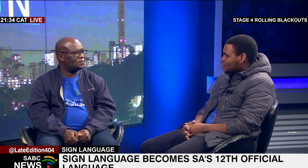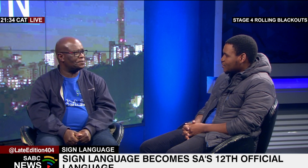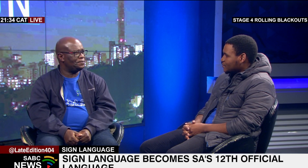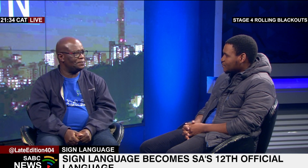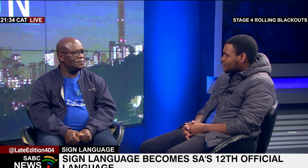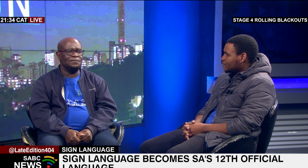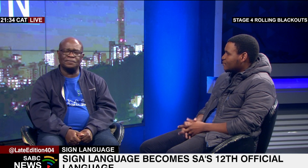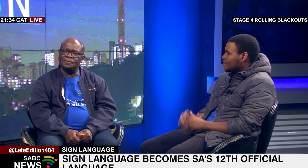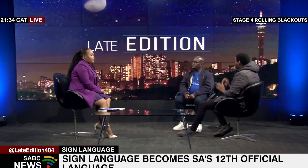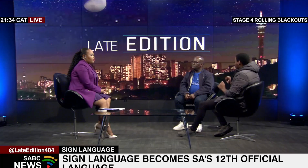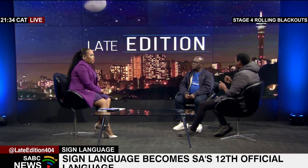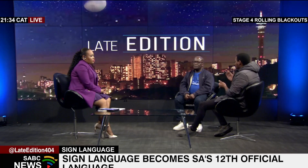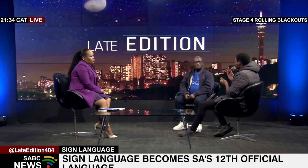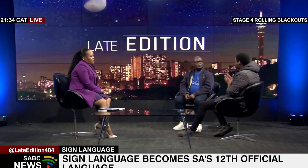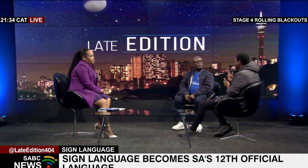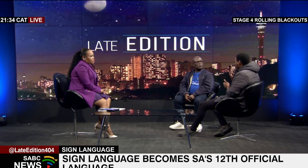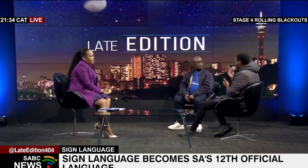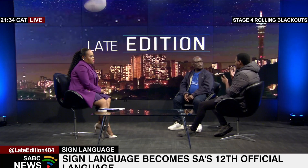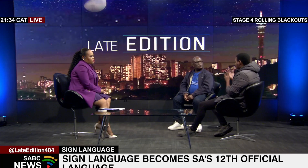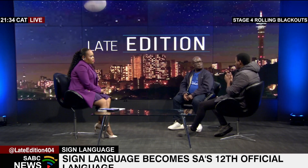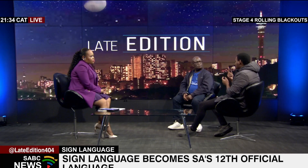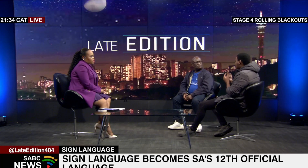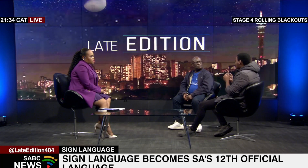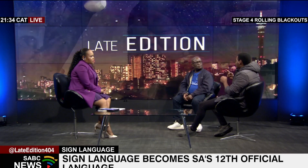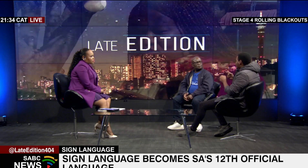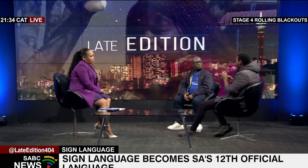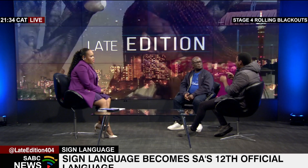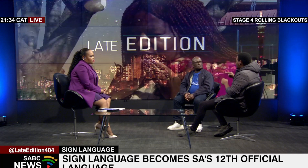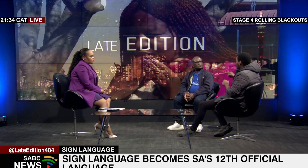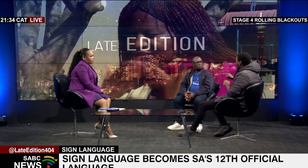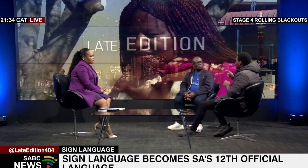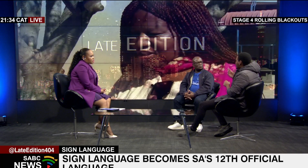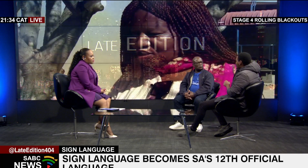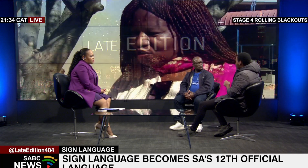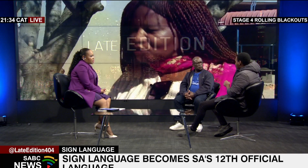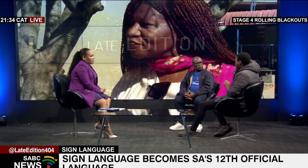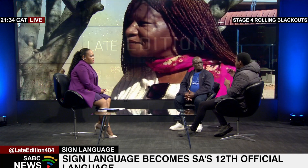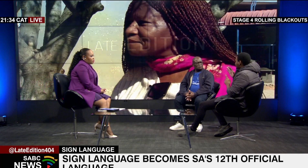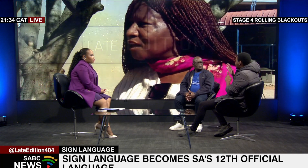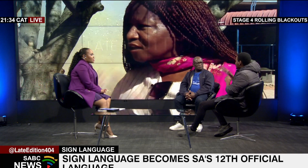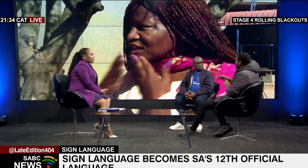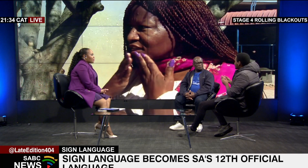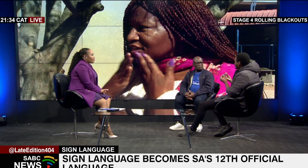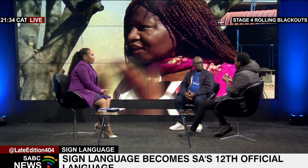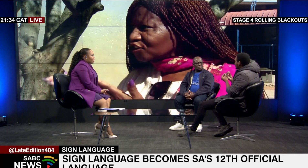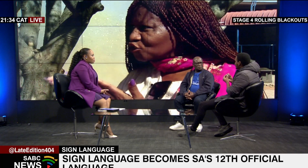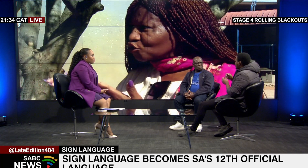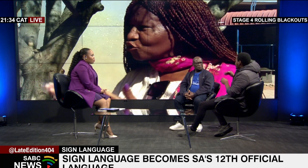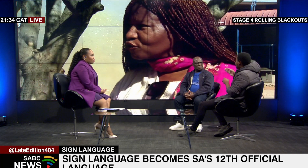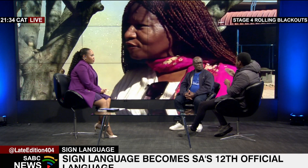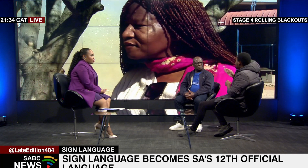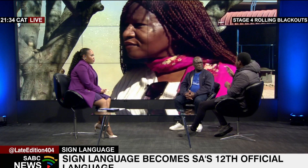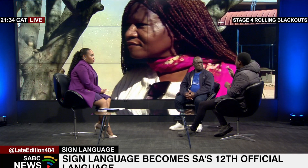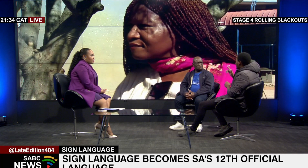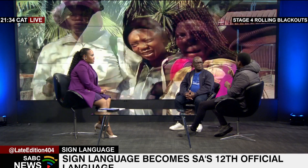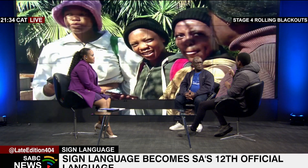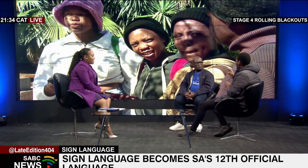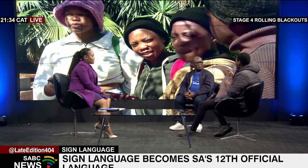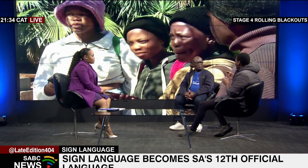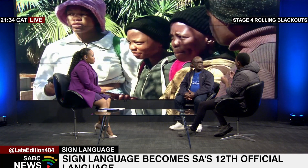And indeed, one can even argue that this was a discrimination and something that it was in the Bill of Rights. So in a sense,